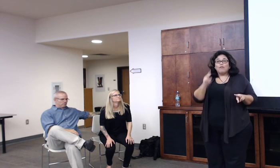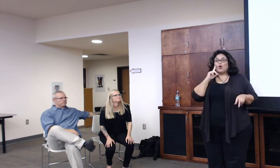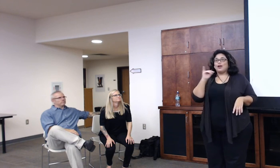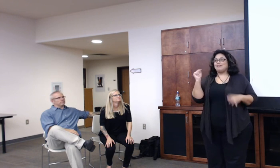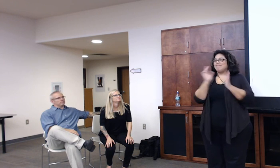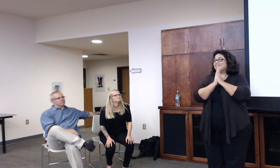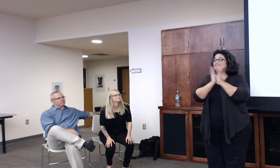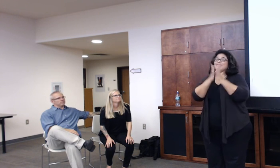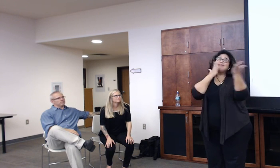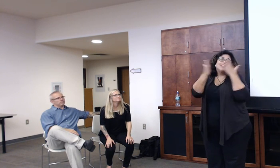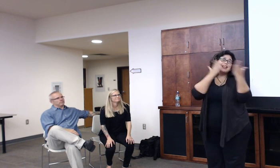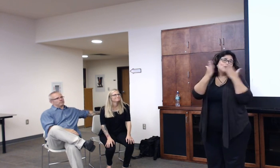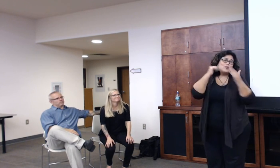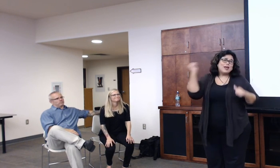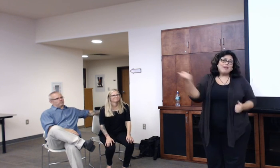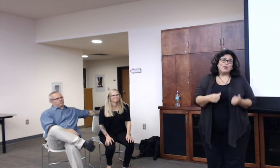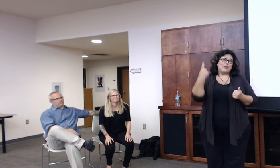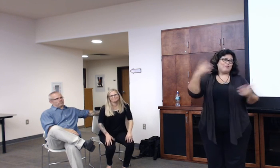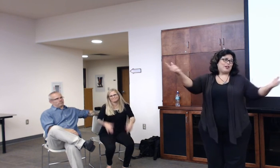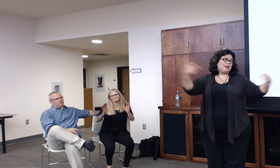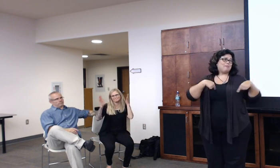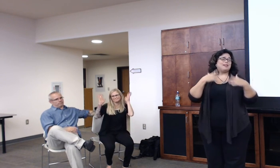So keep your eyes peeled. Thank you so much for coming